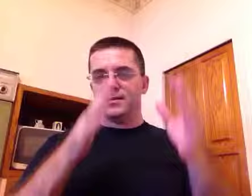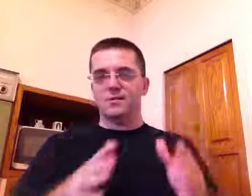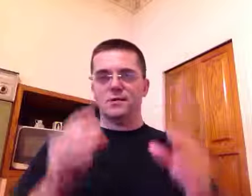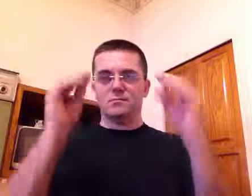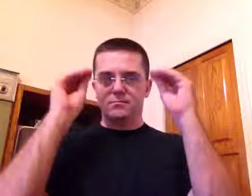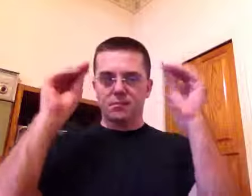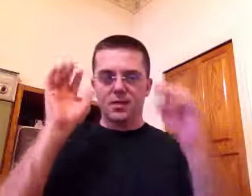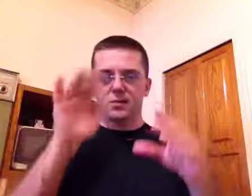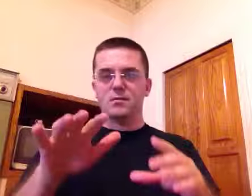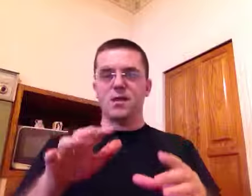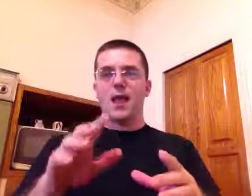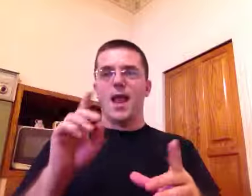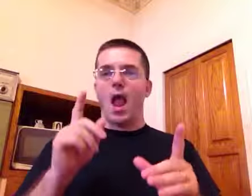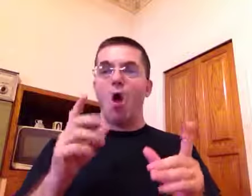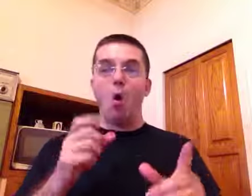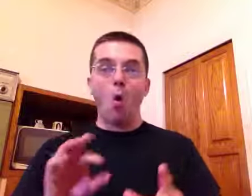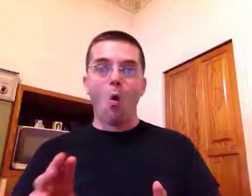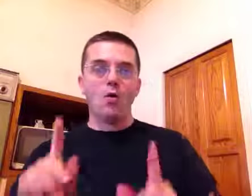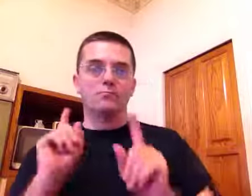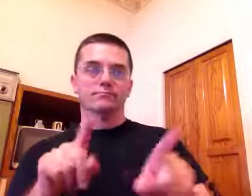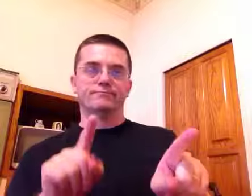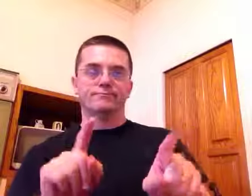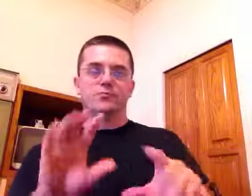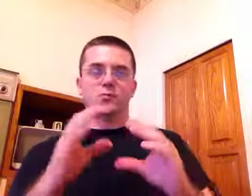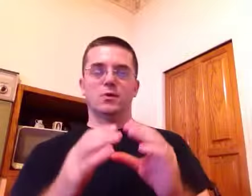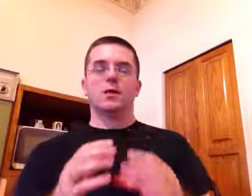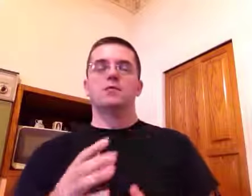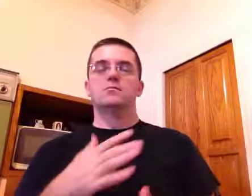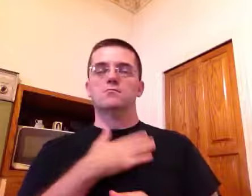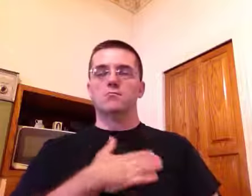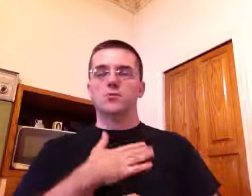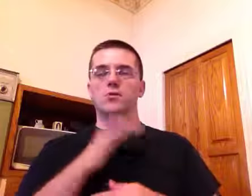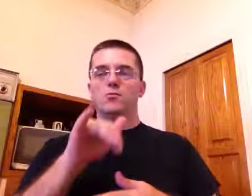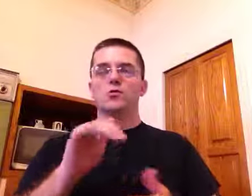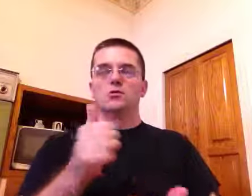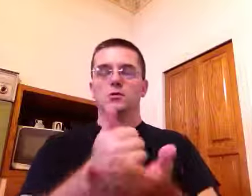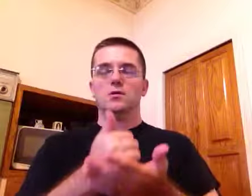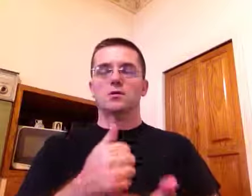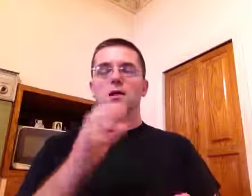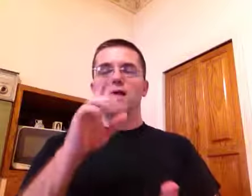attendance to one of those classes. All of that at DaveRamsey.com.